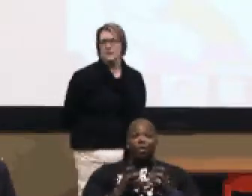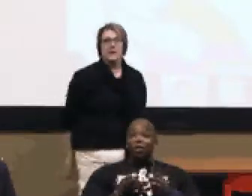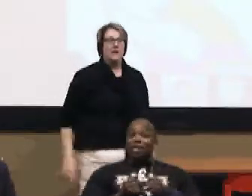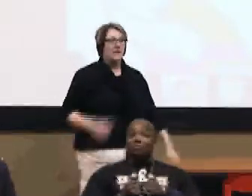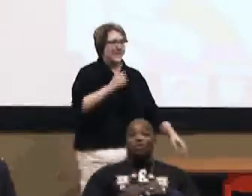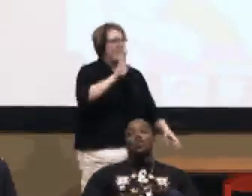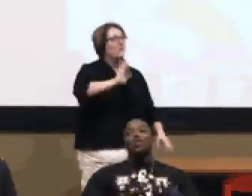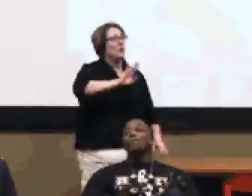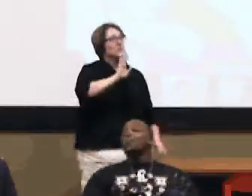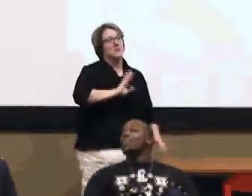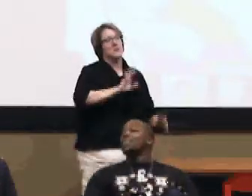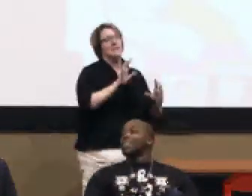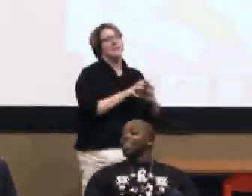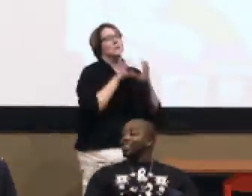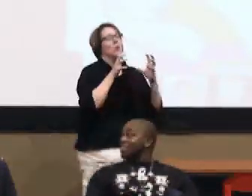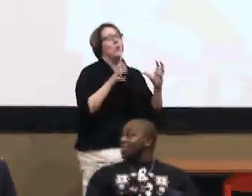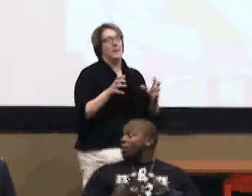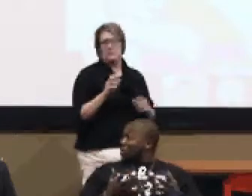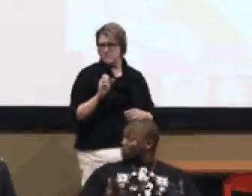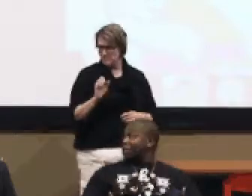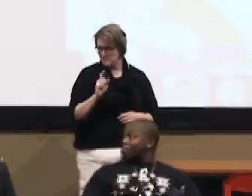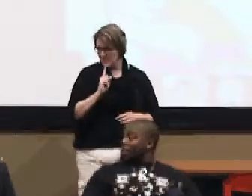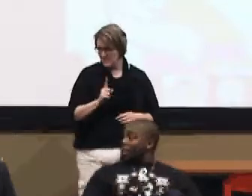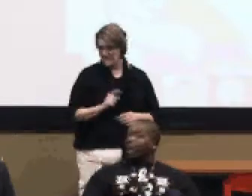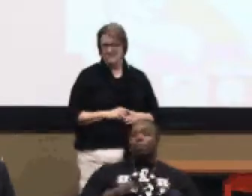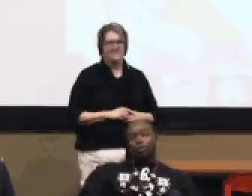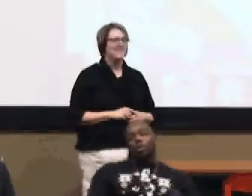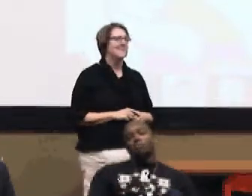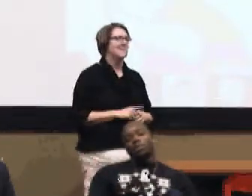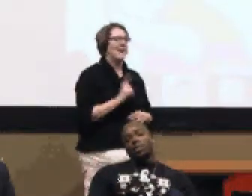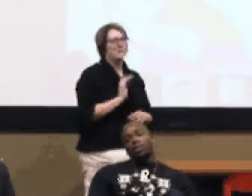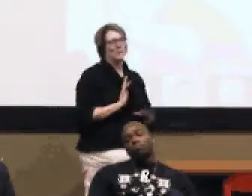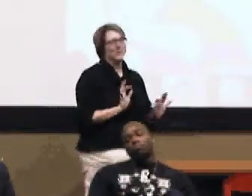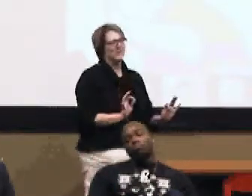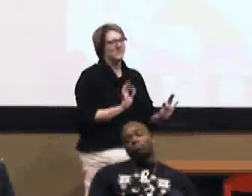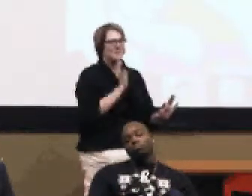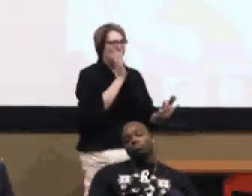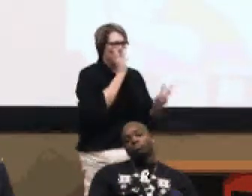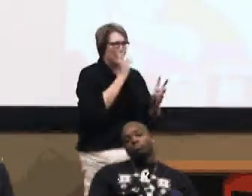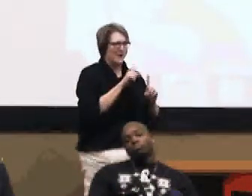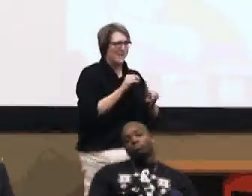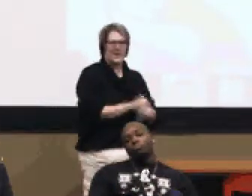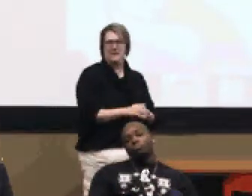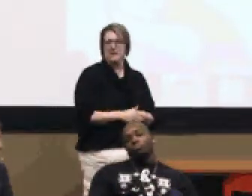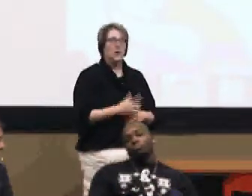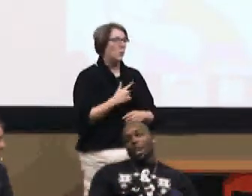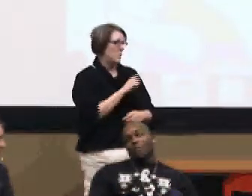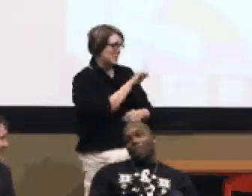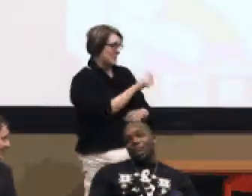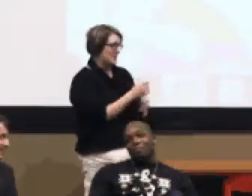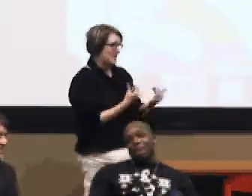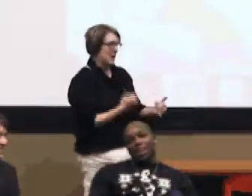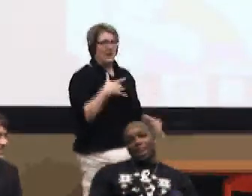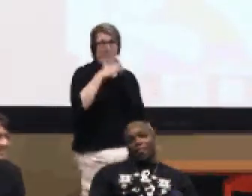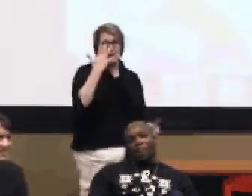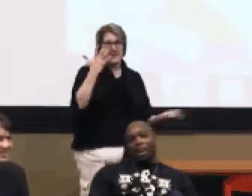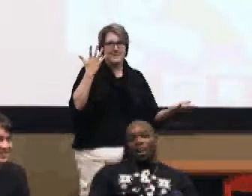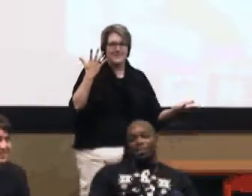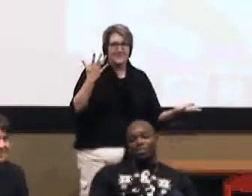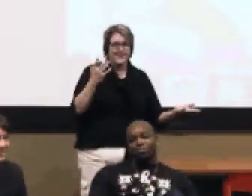It frustrates me so much. It does. To hear people complain. Nah, I'm cool. I'm good. What was the question? Yeah, I forgot.